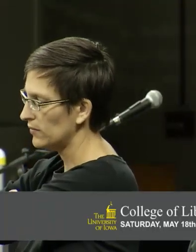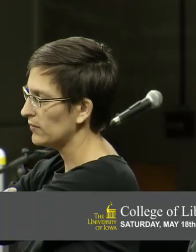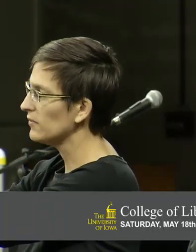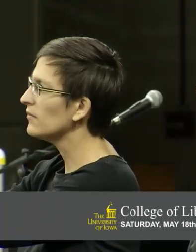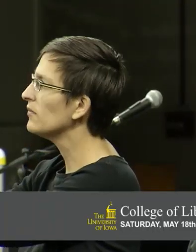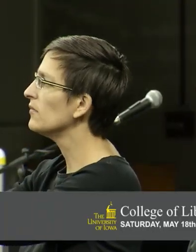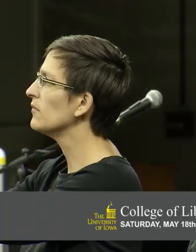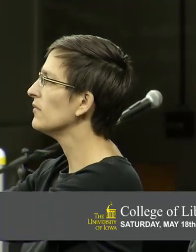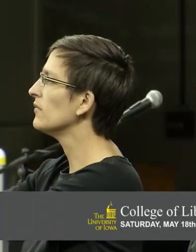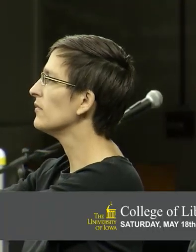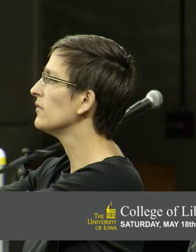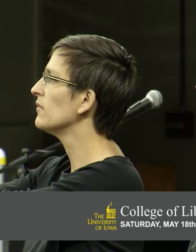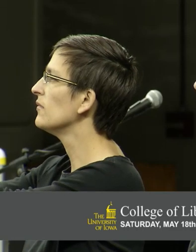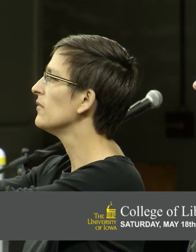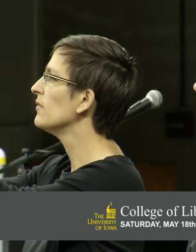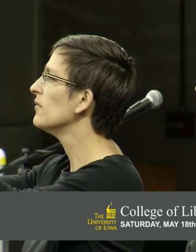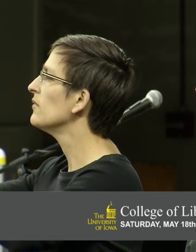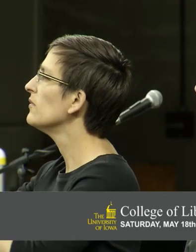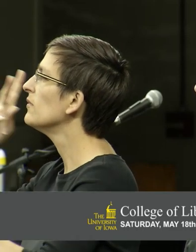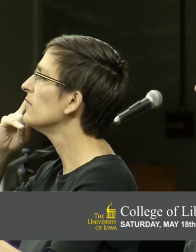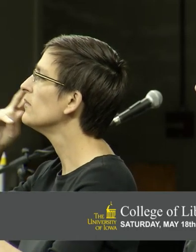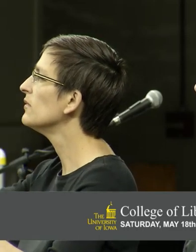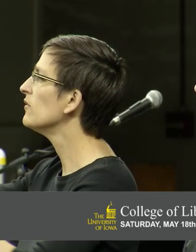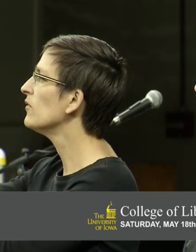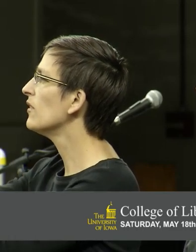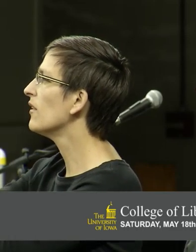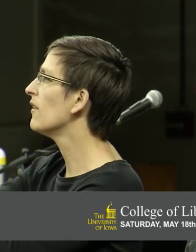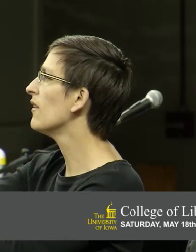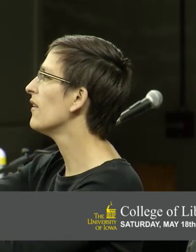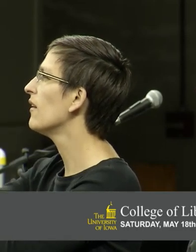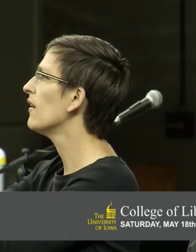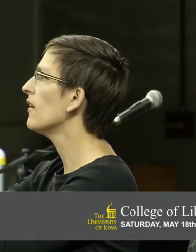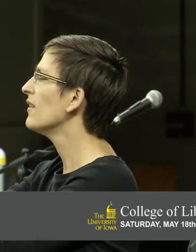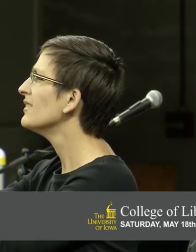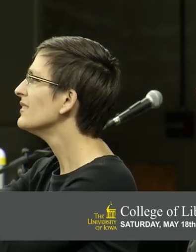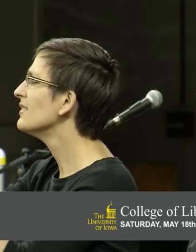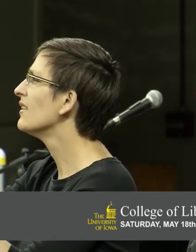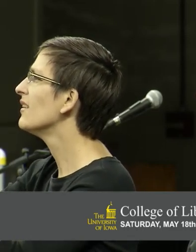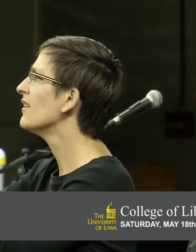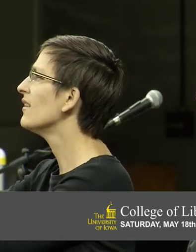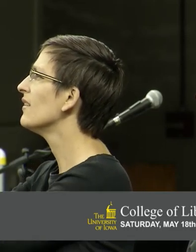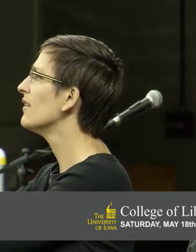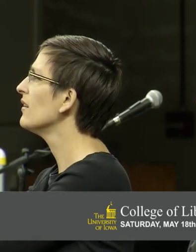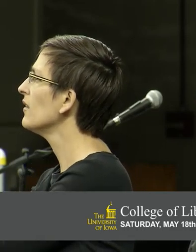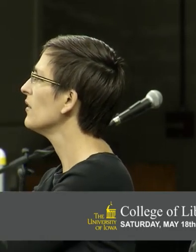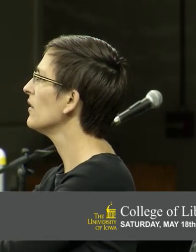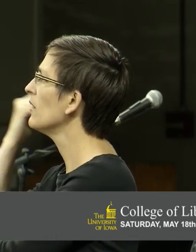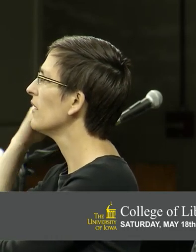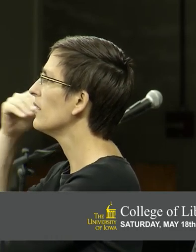early light what so proudly we